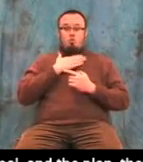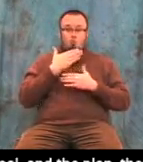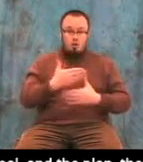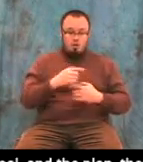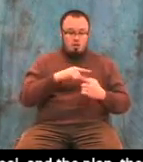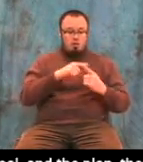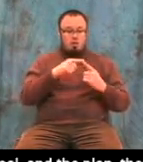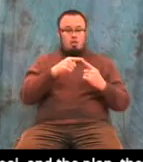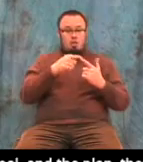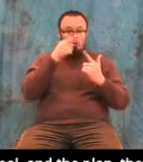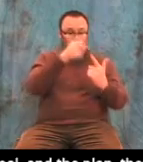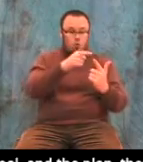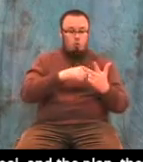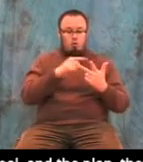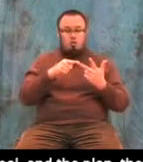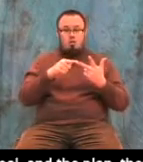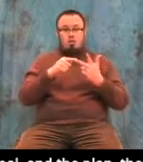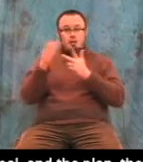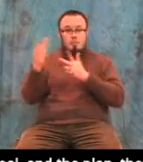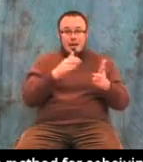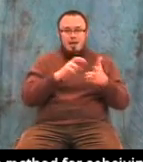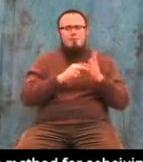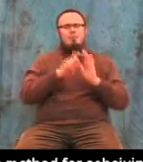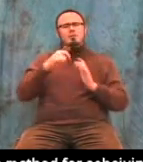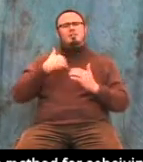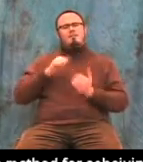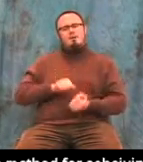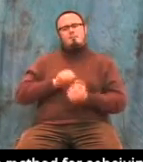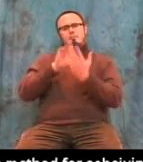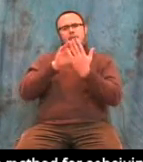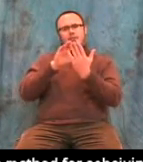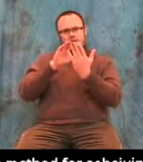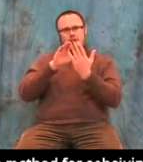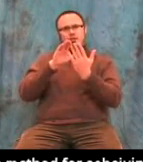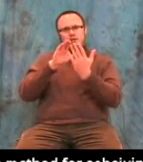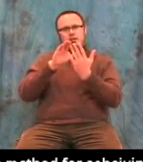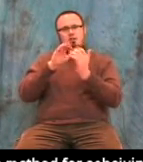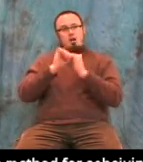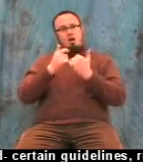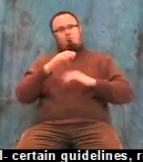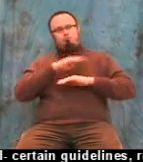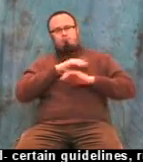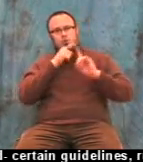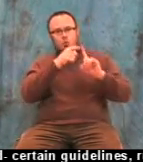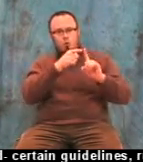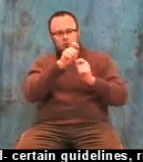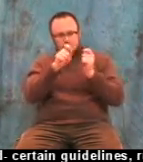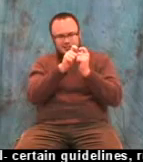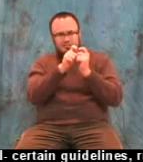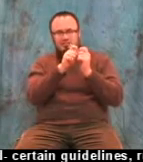the goal, and the plan, then you need a method for achieving your goal, certain guidelines,